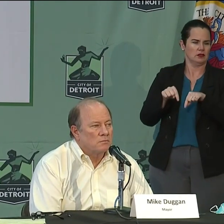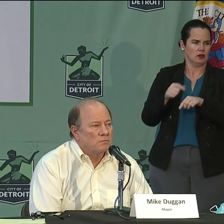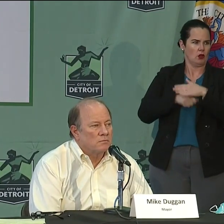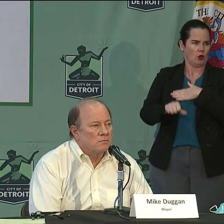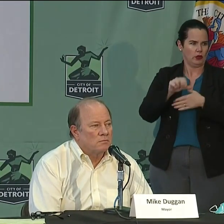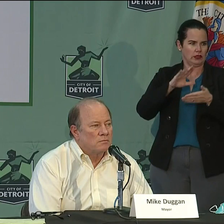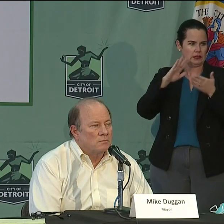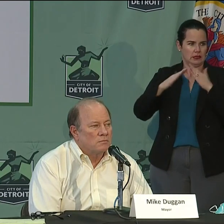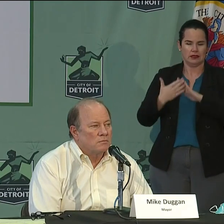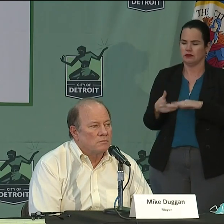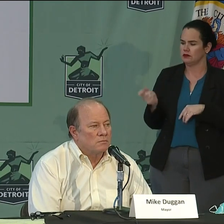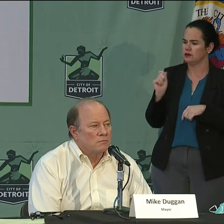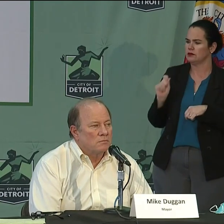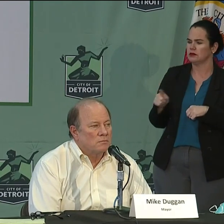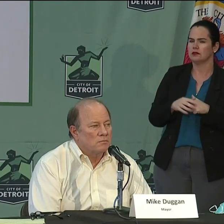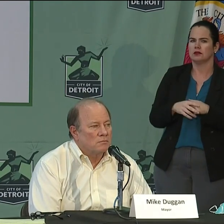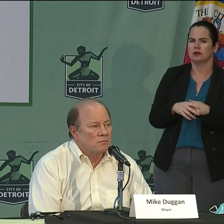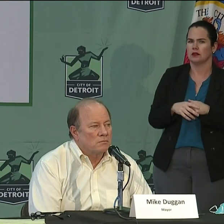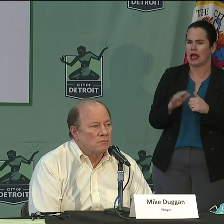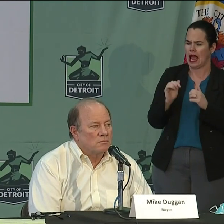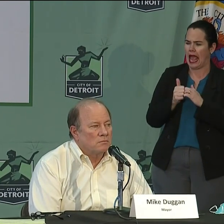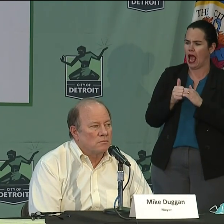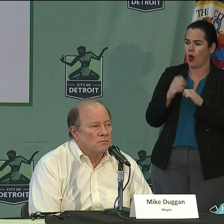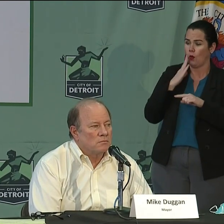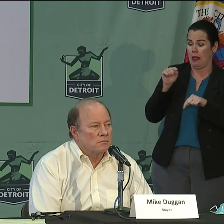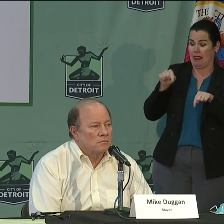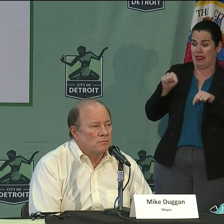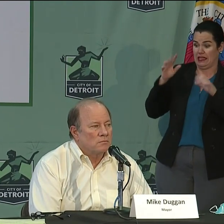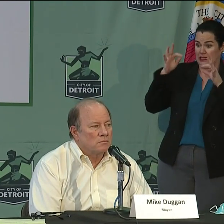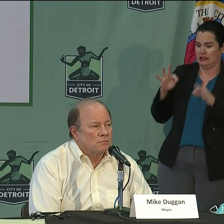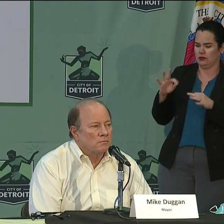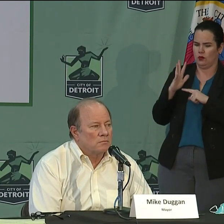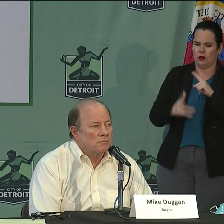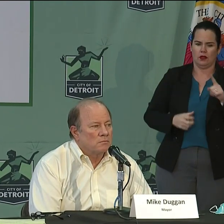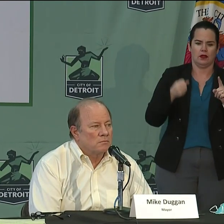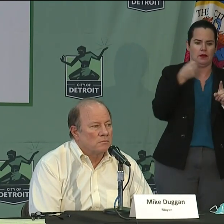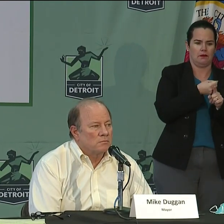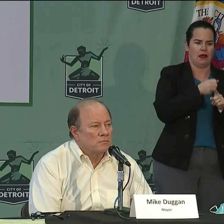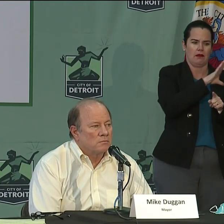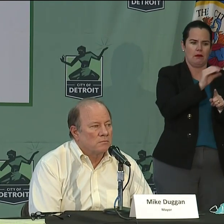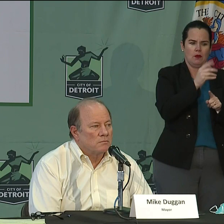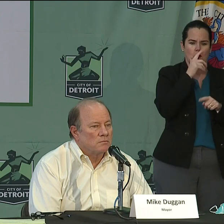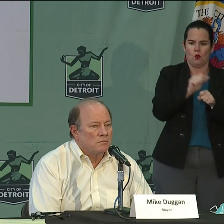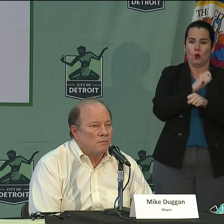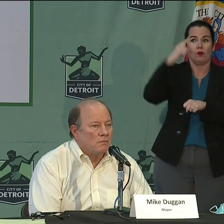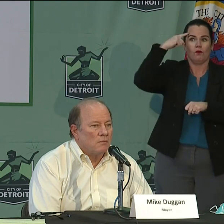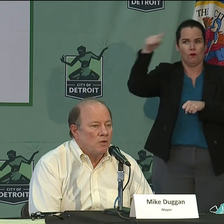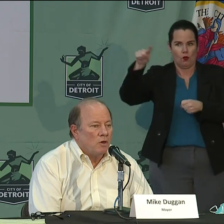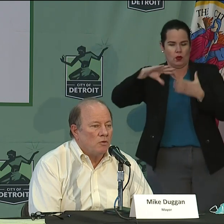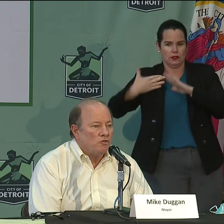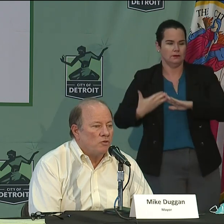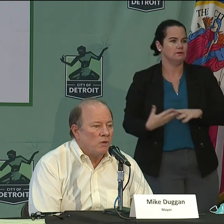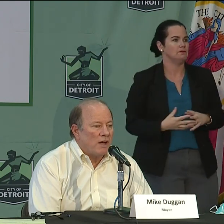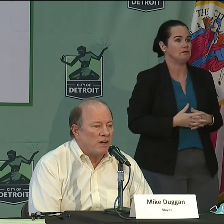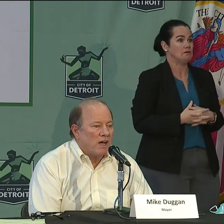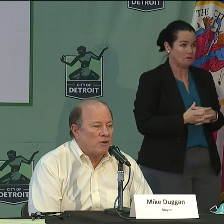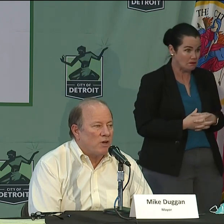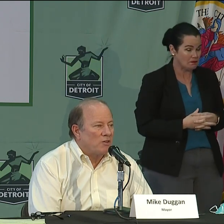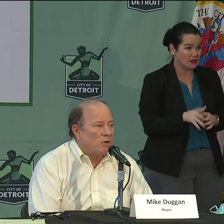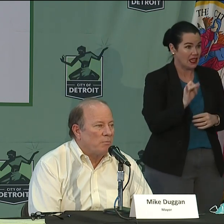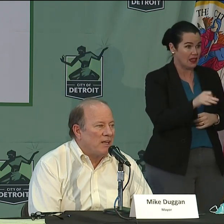one question is, what do we think the impact is going to be on companies that contract for the city, that do work for the city? Those who